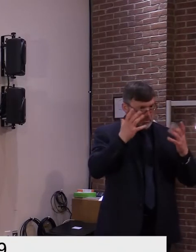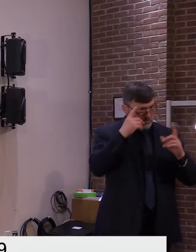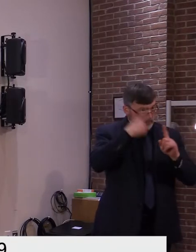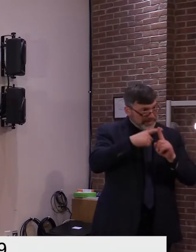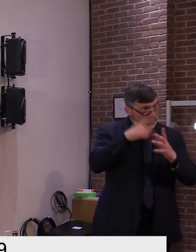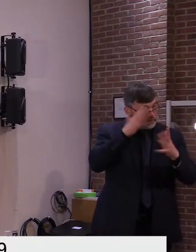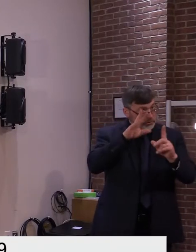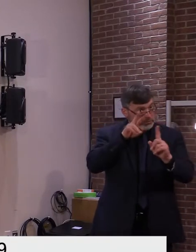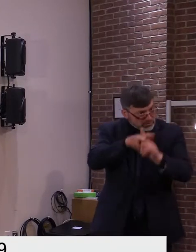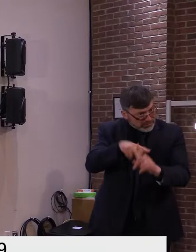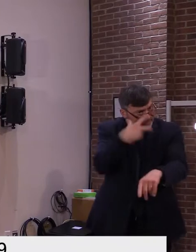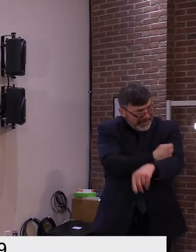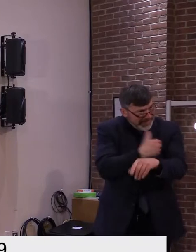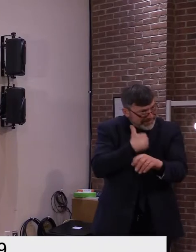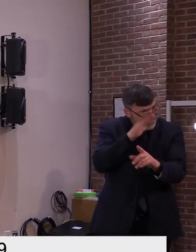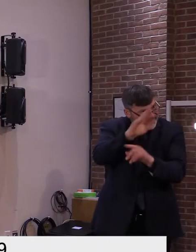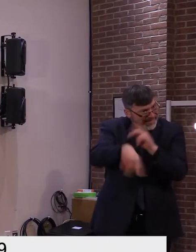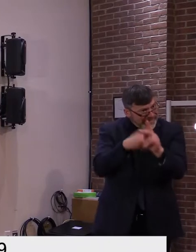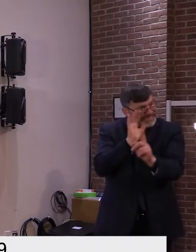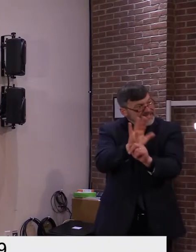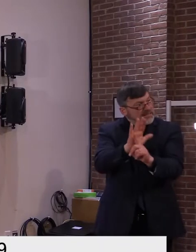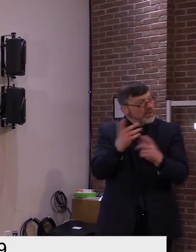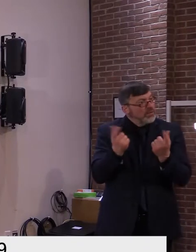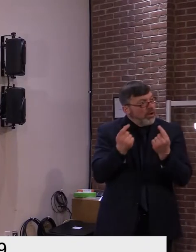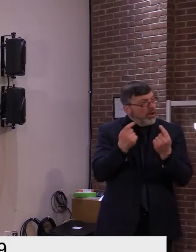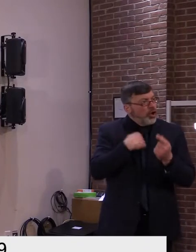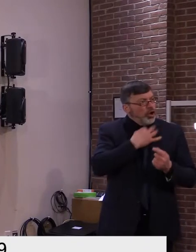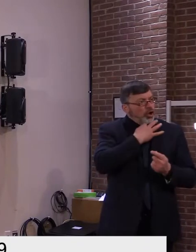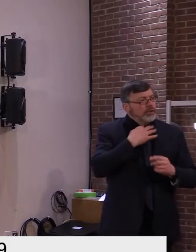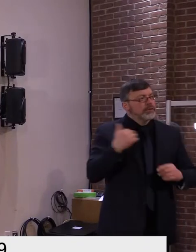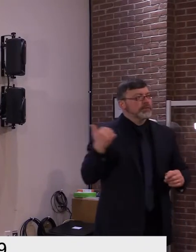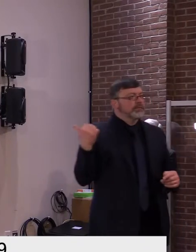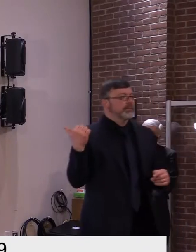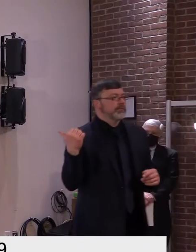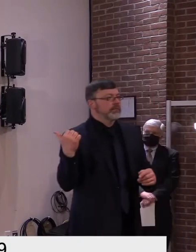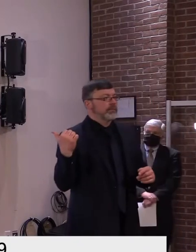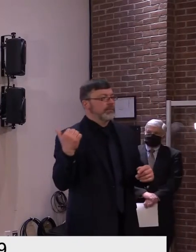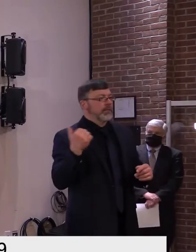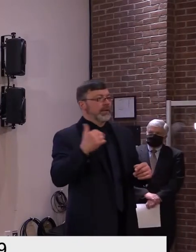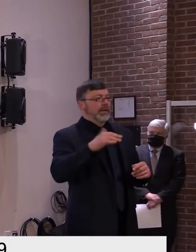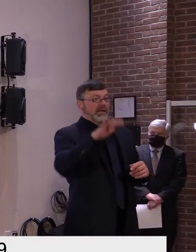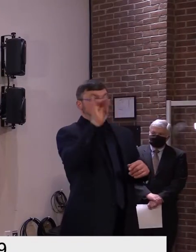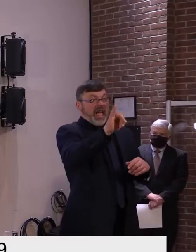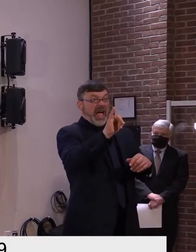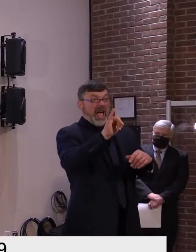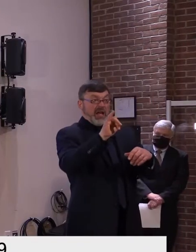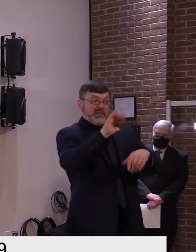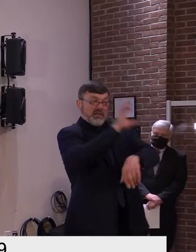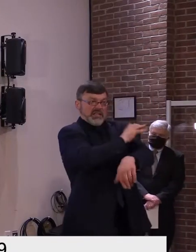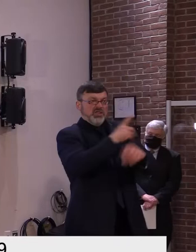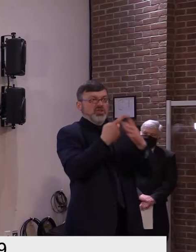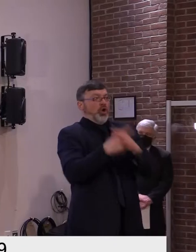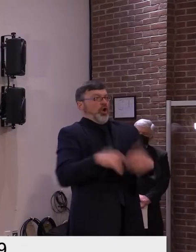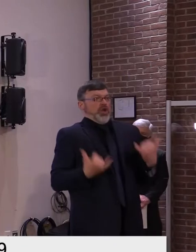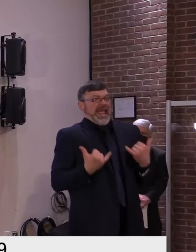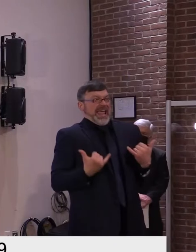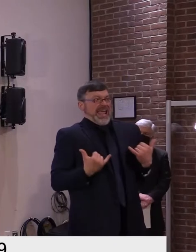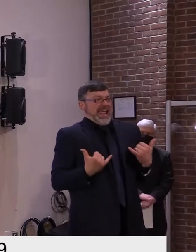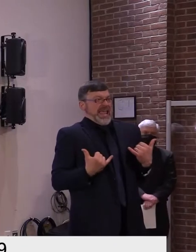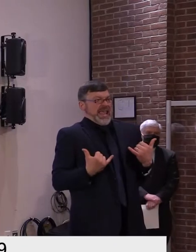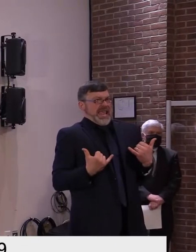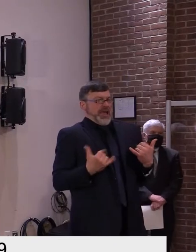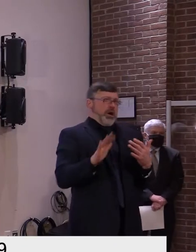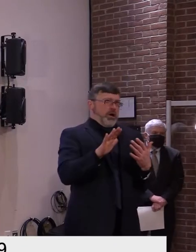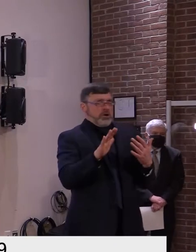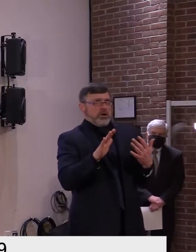start with, I believe we're having one today, actually. Perhaps, if not today, it's within the next day or two in